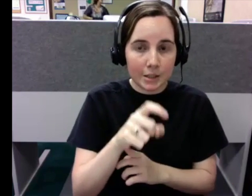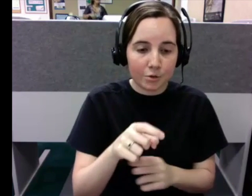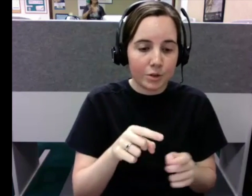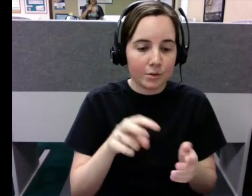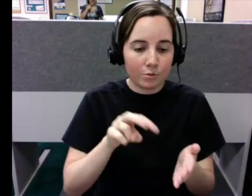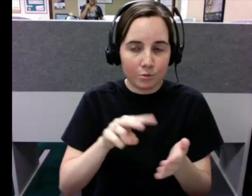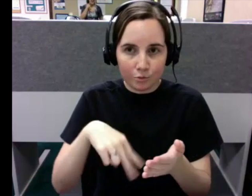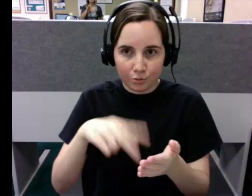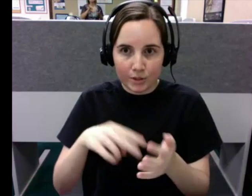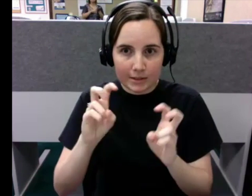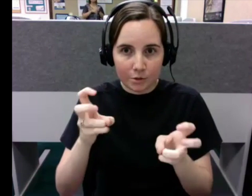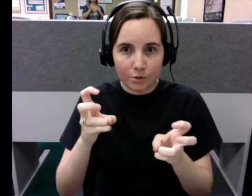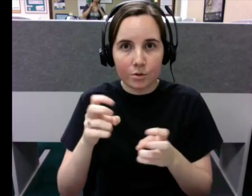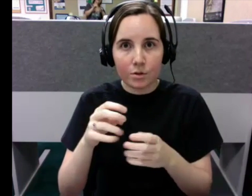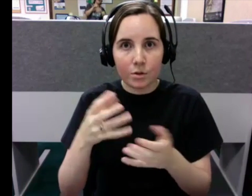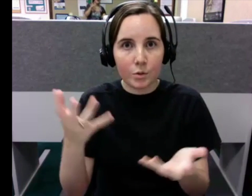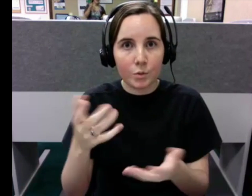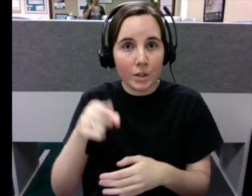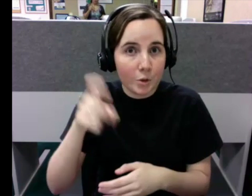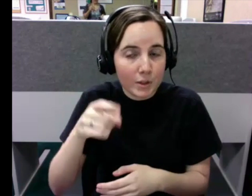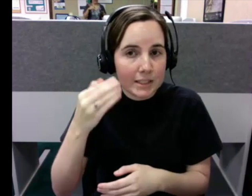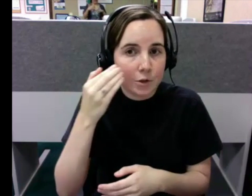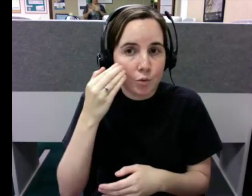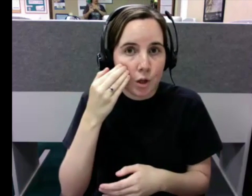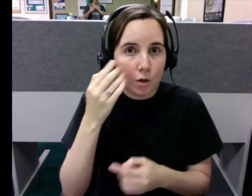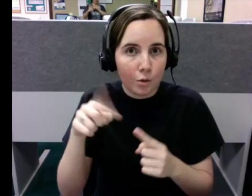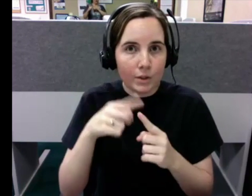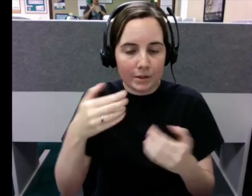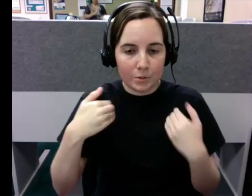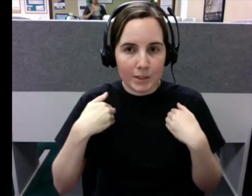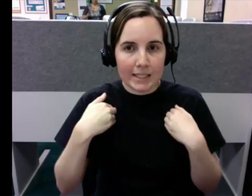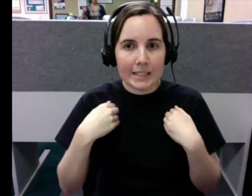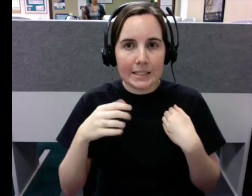read what you need to know when you get Supplemental Security Income.